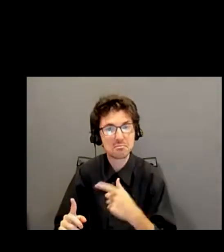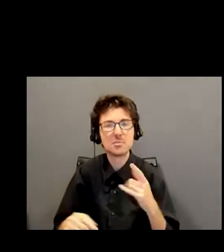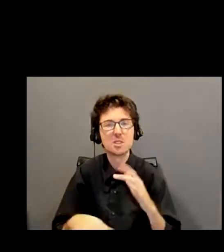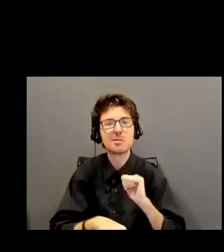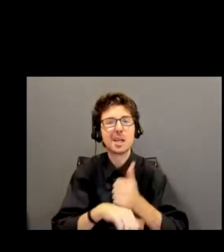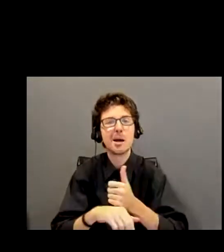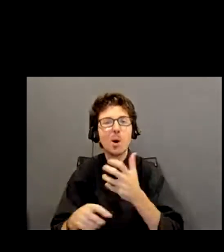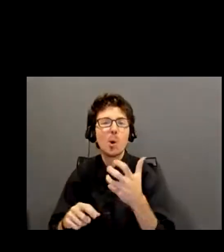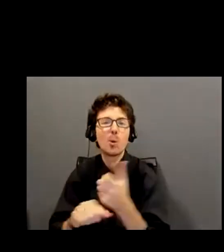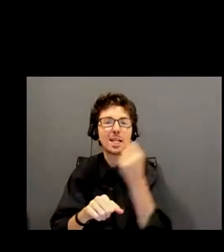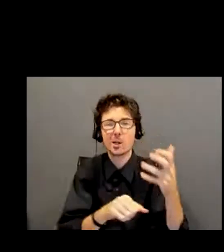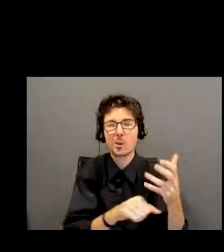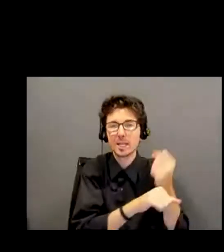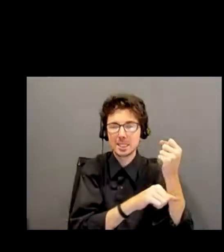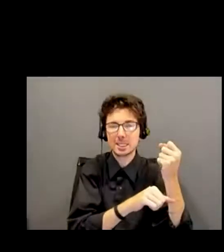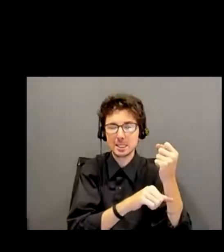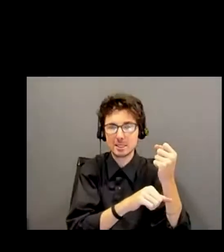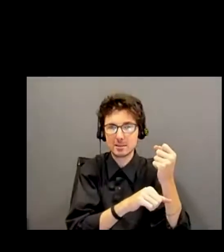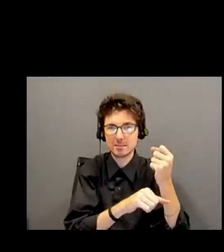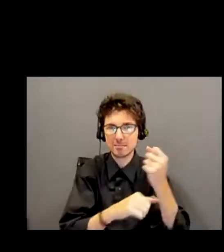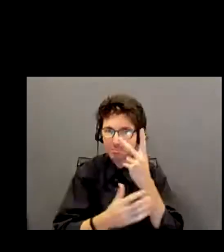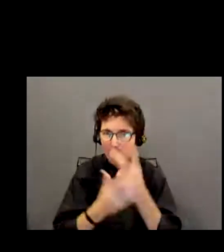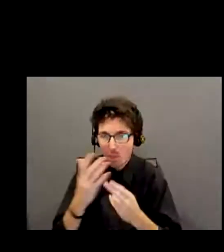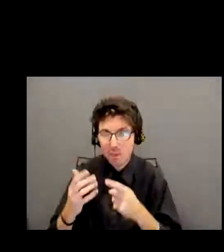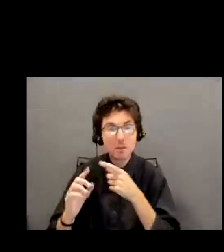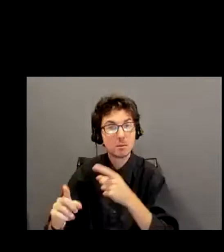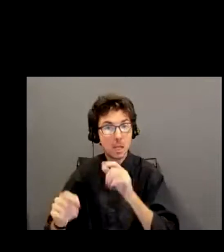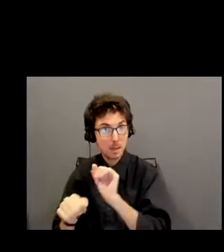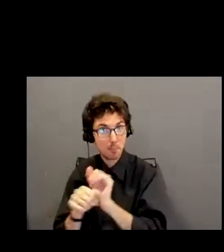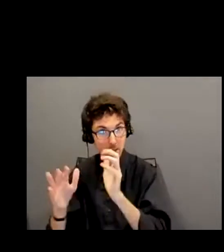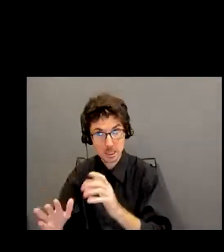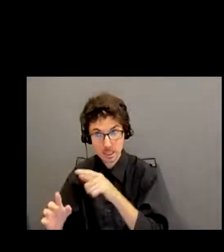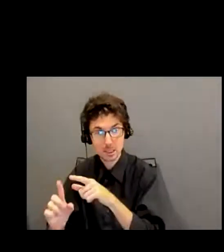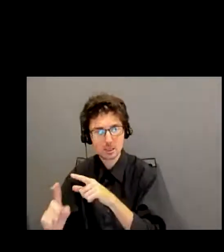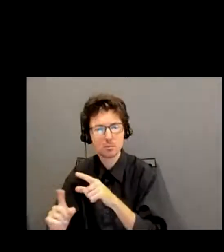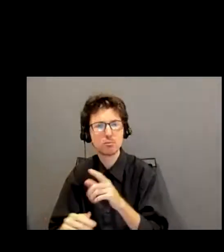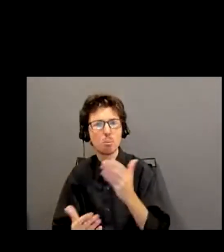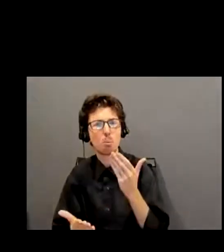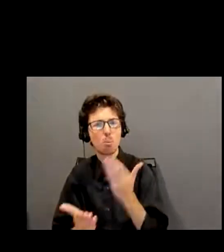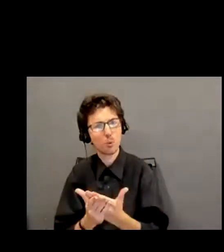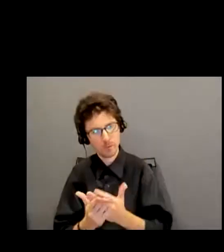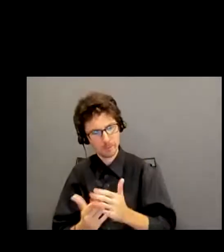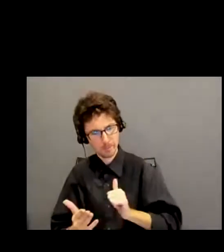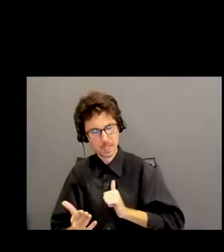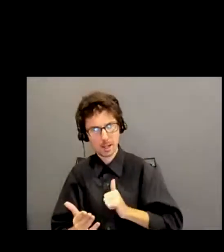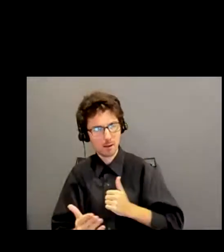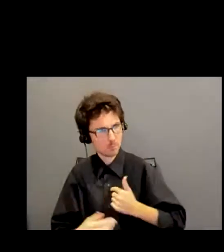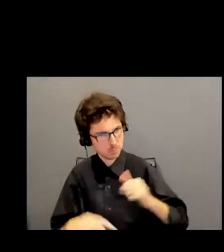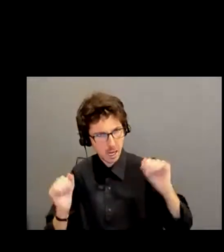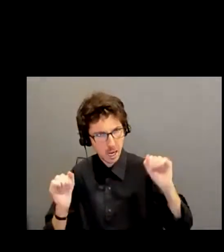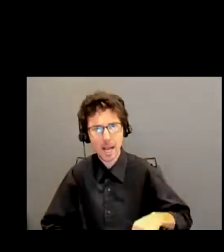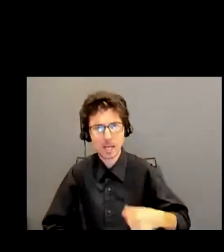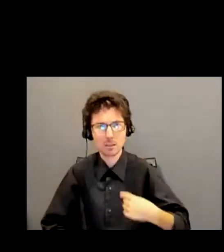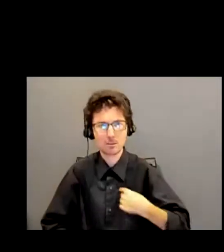both sides. The employee gets an equal chance to prove himself and to make a living in the